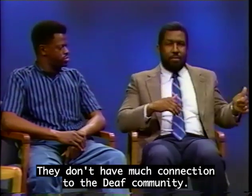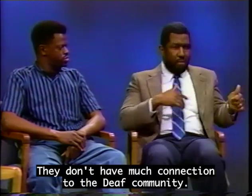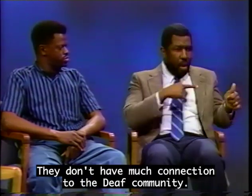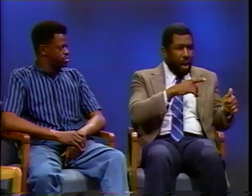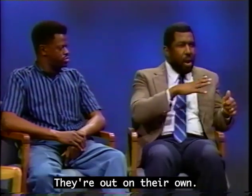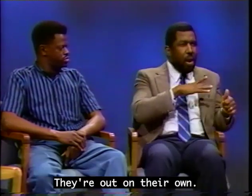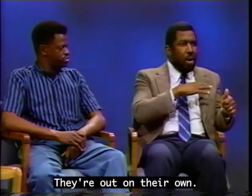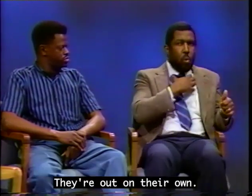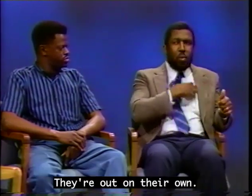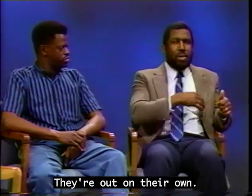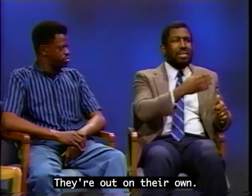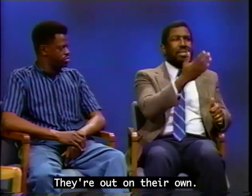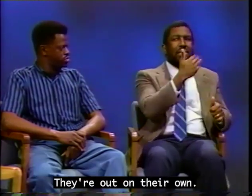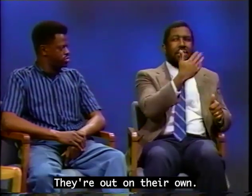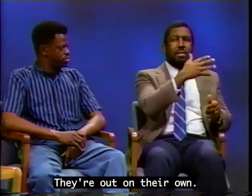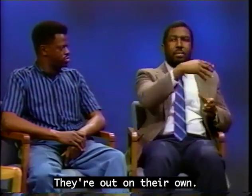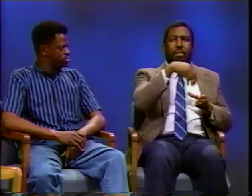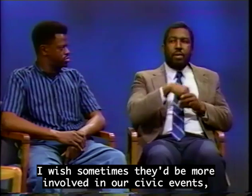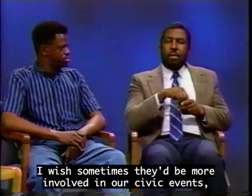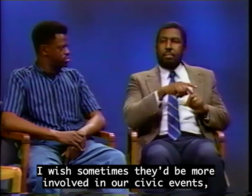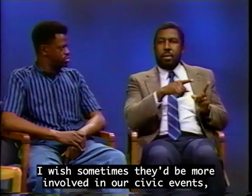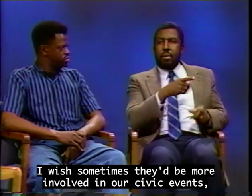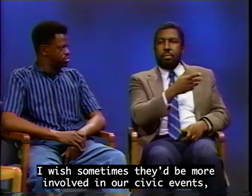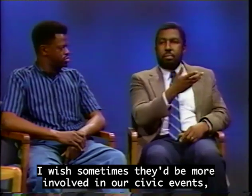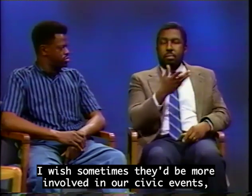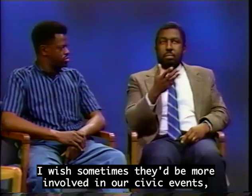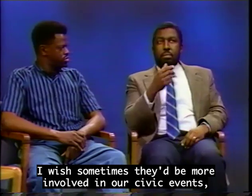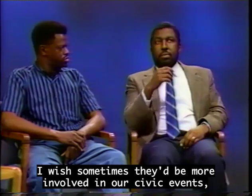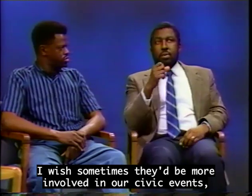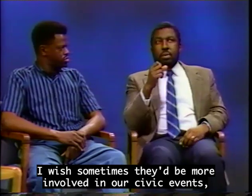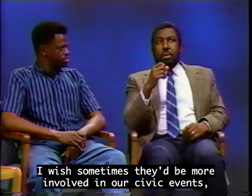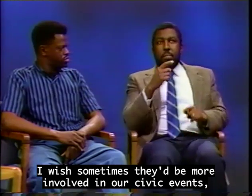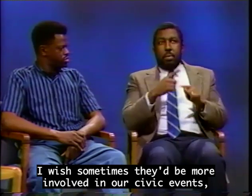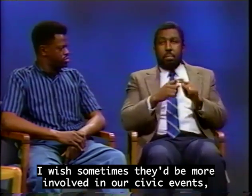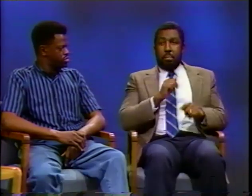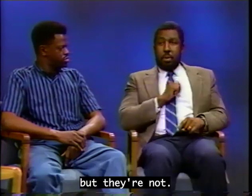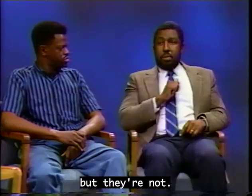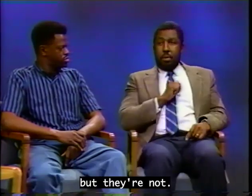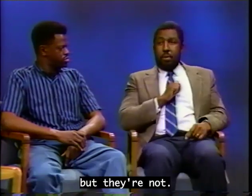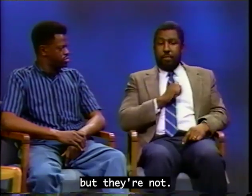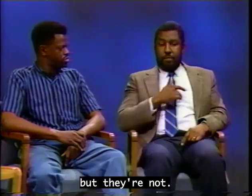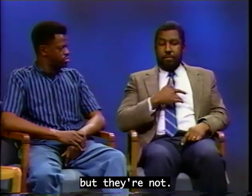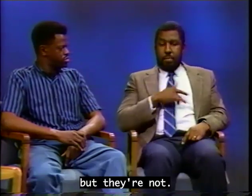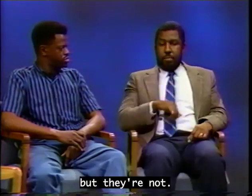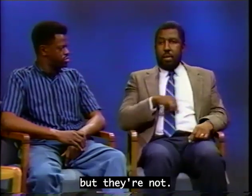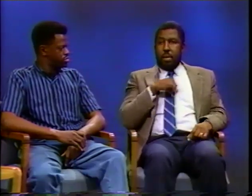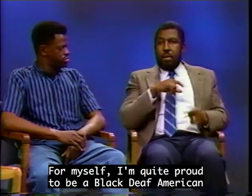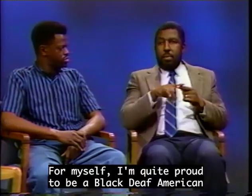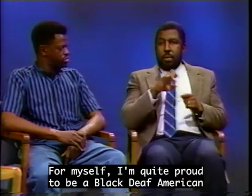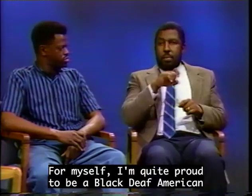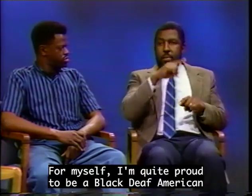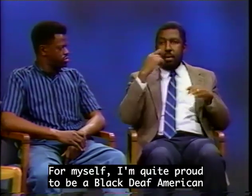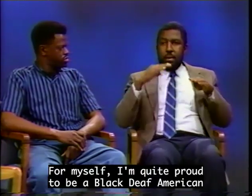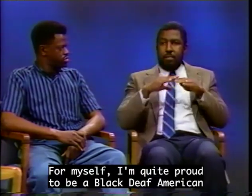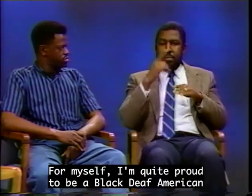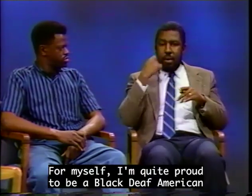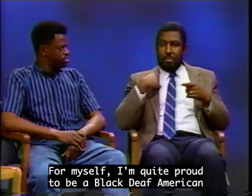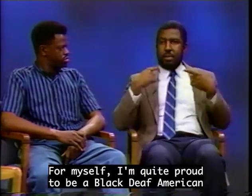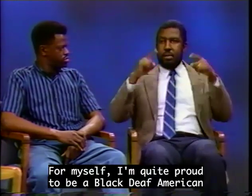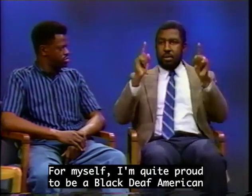deaf community. They're out on their own. I wish sometimes they'd be more involved in our civic events, but they're not. For myself, I'm quite proud to